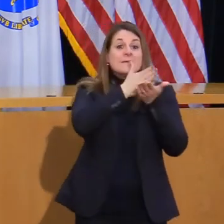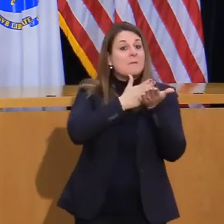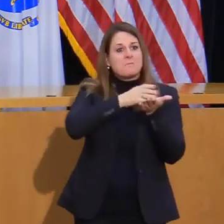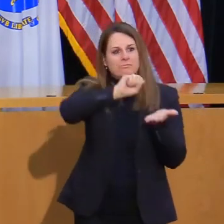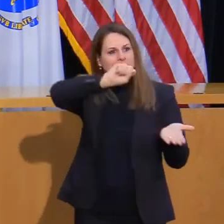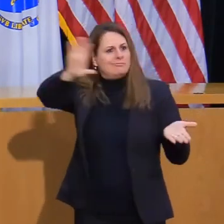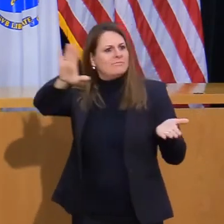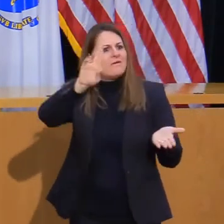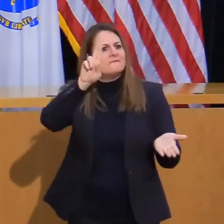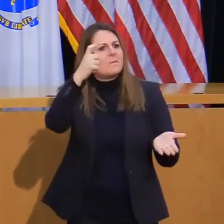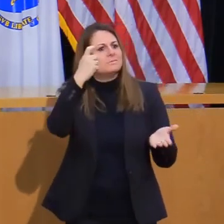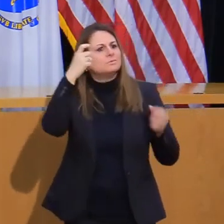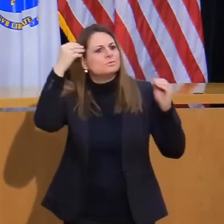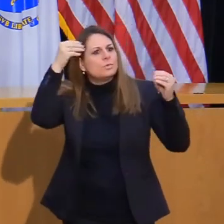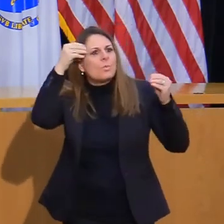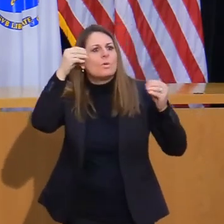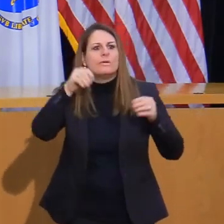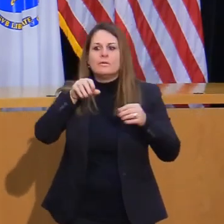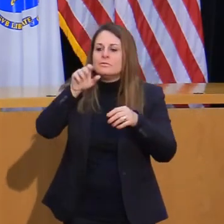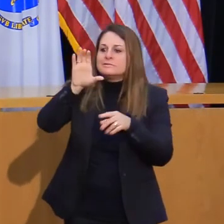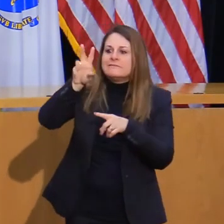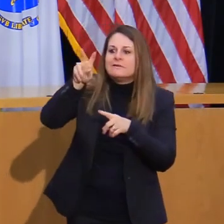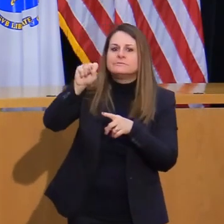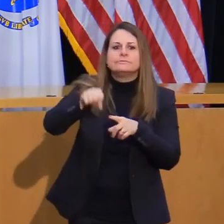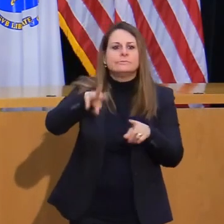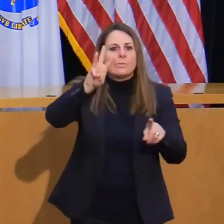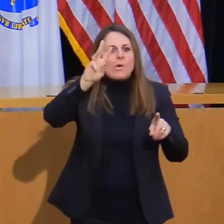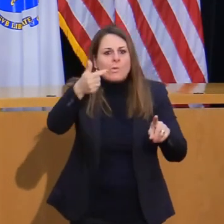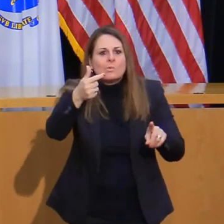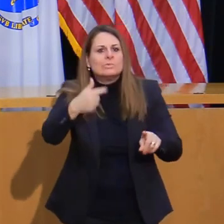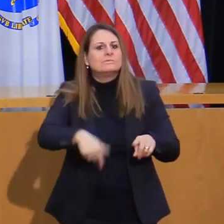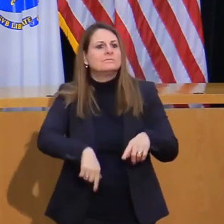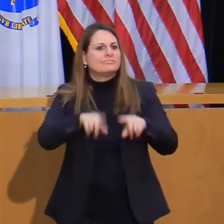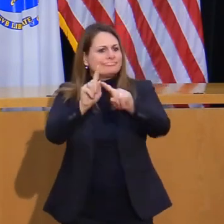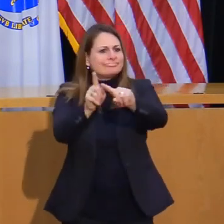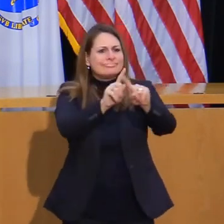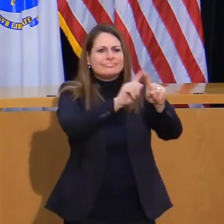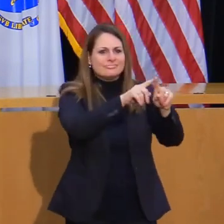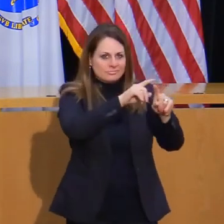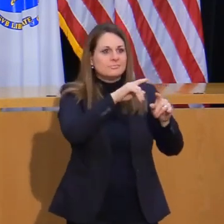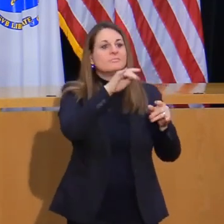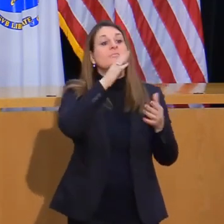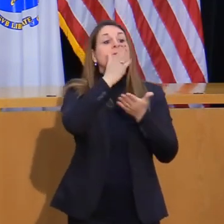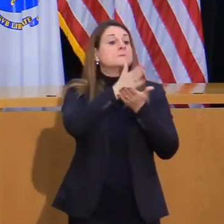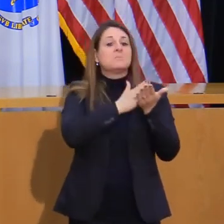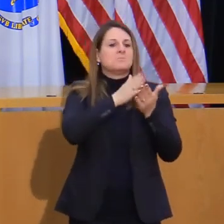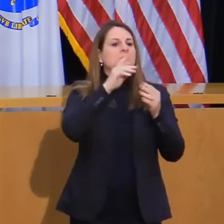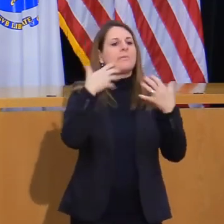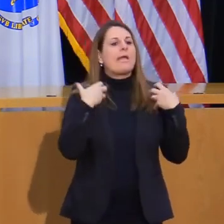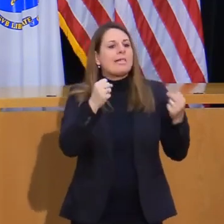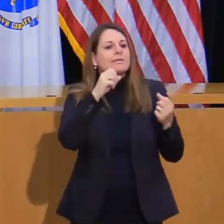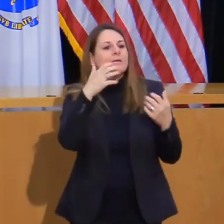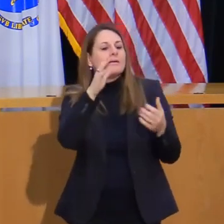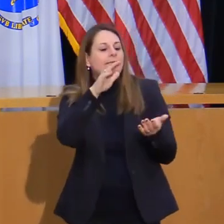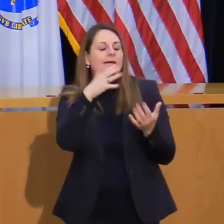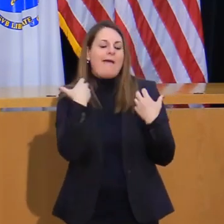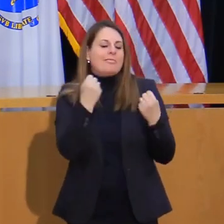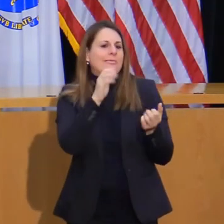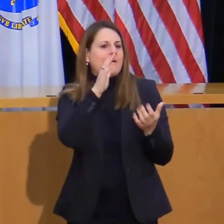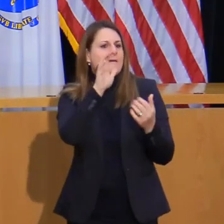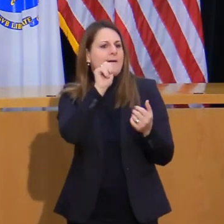health centers and pharmacies through the Federal Retail Pharmacy Program this week. The Federal Retail Pharmacy Program